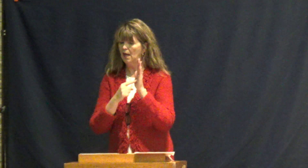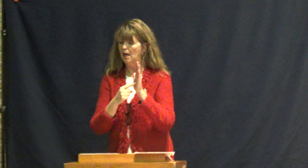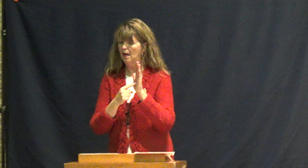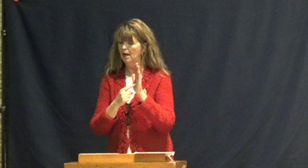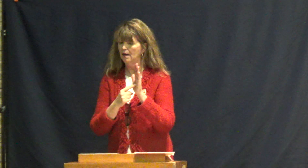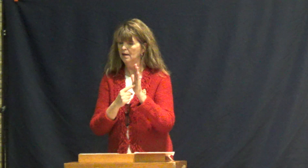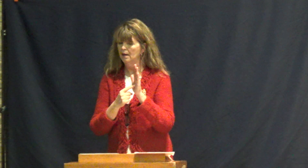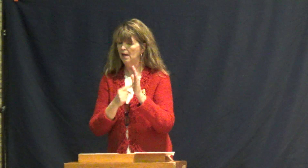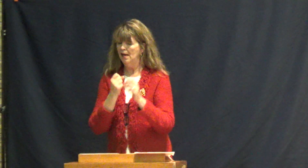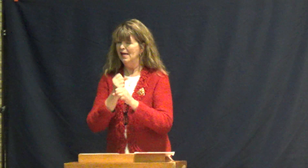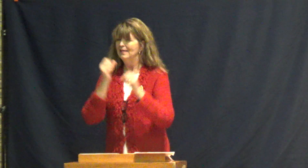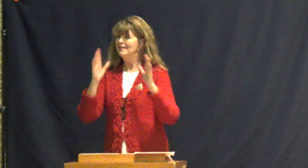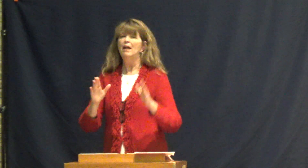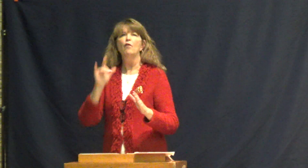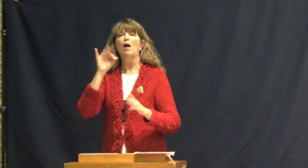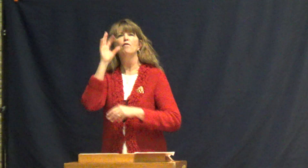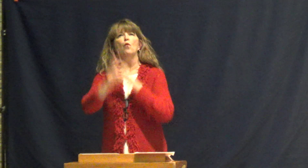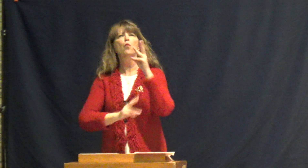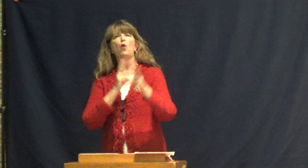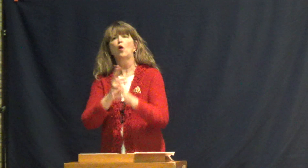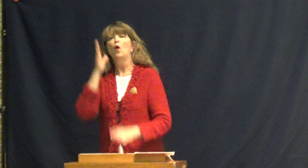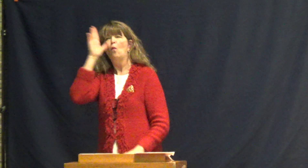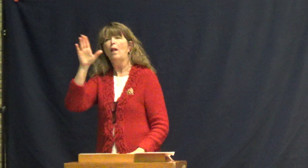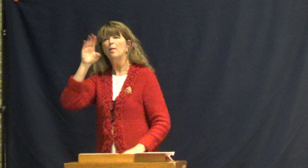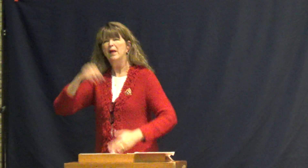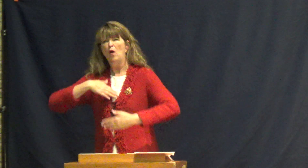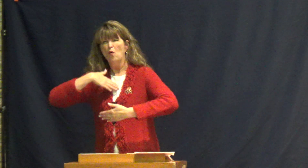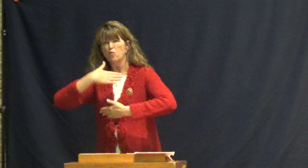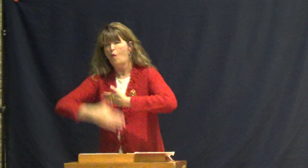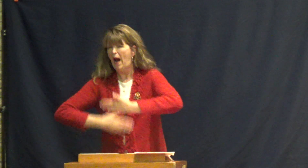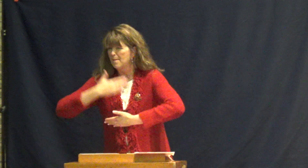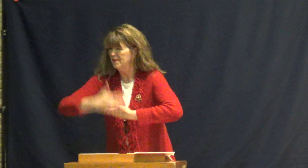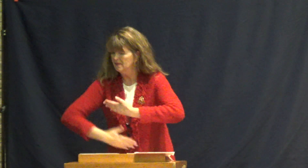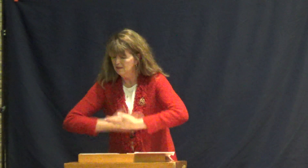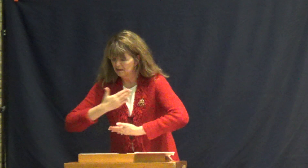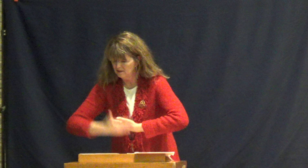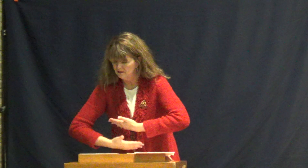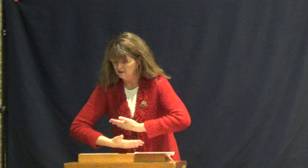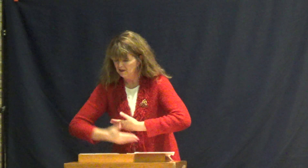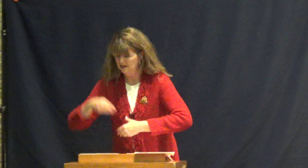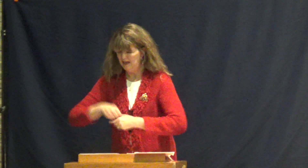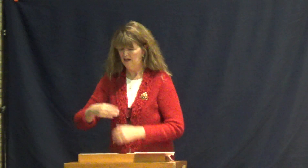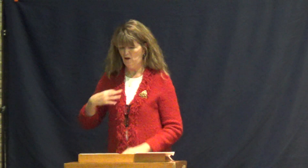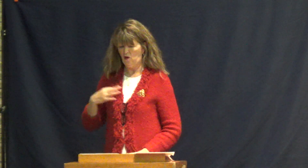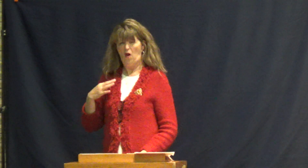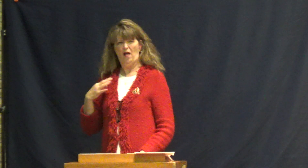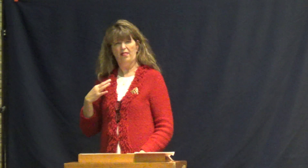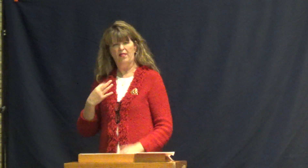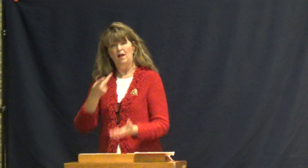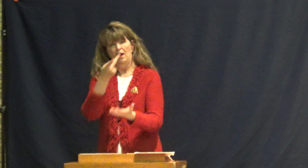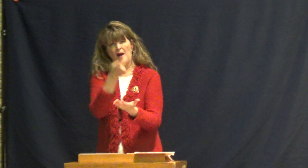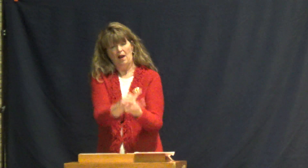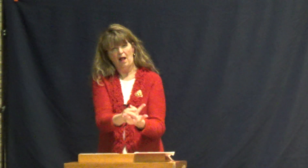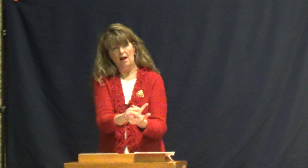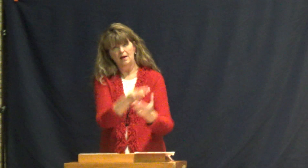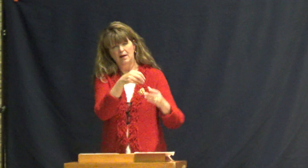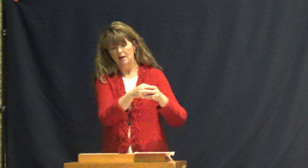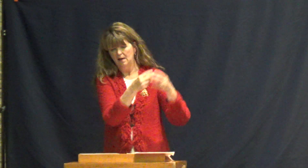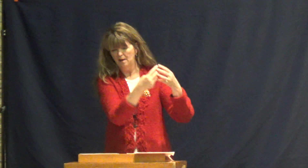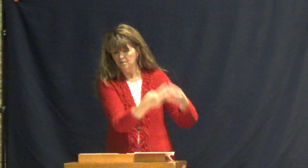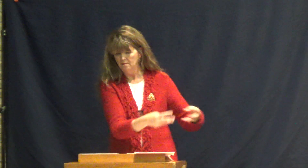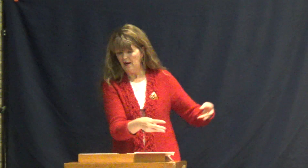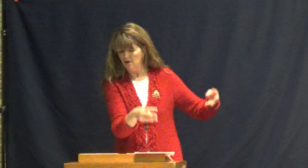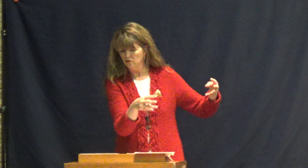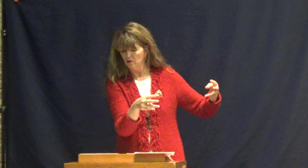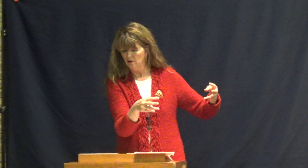So they said, the angel said that there would be a supernatural sign. The Savior of the world would be wrapped in